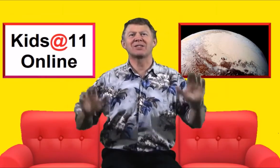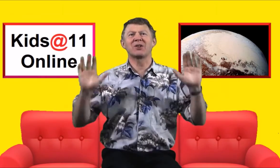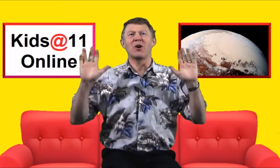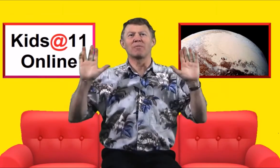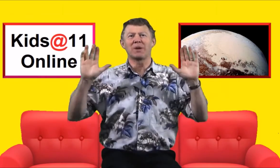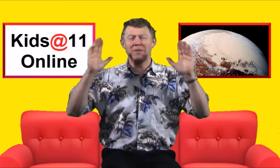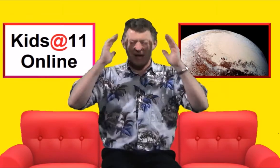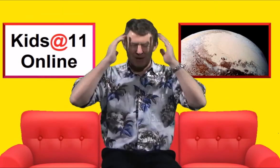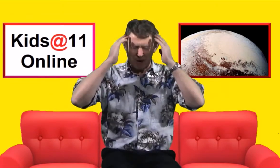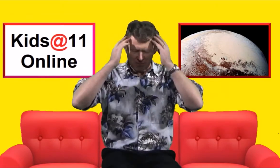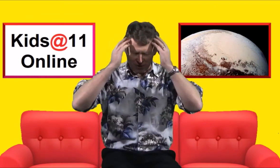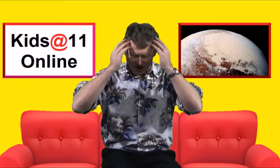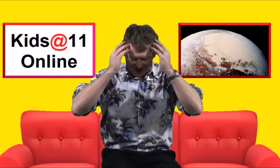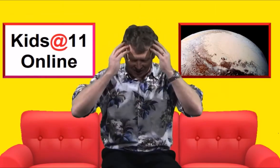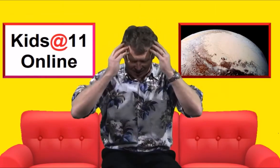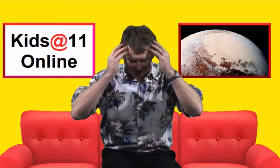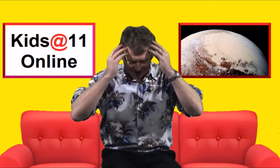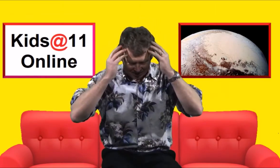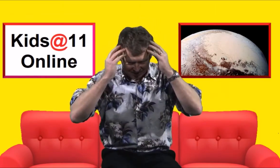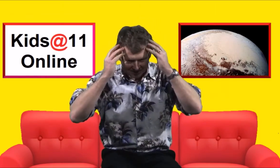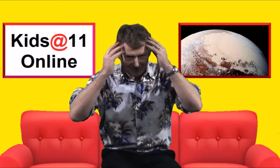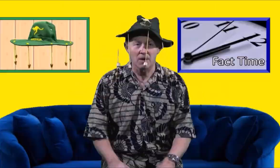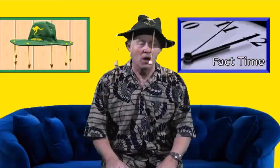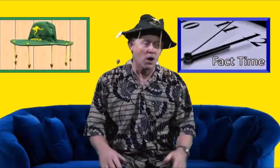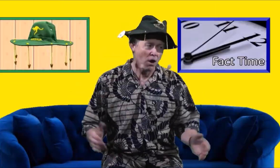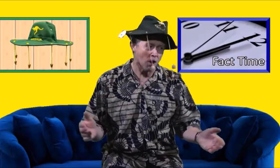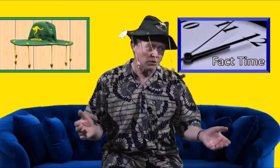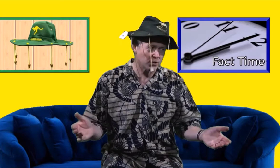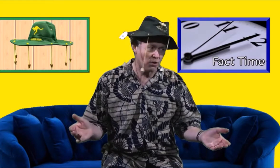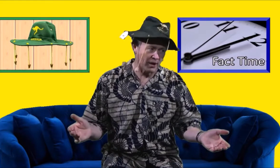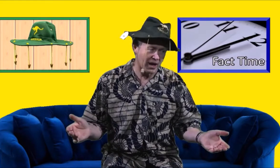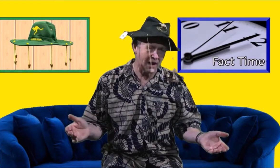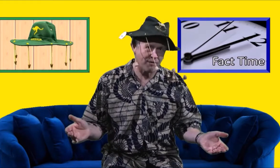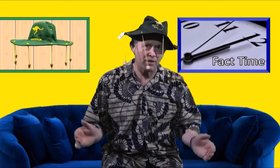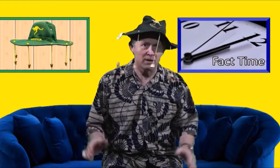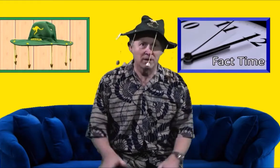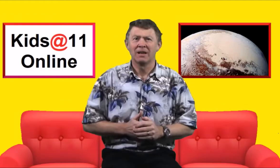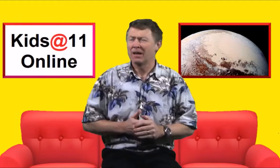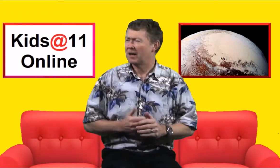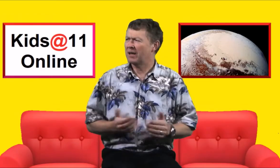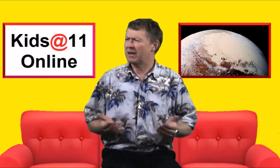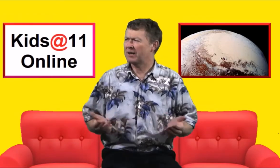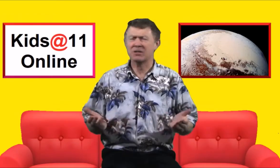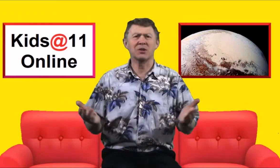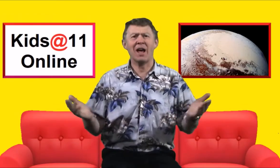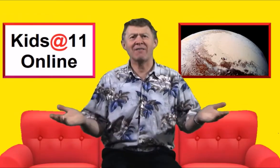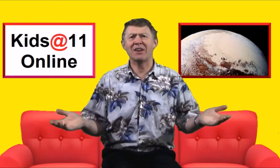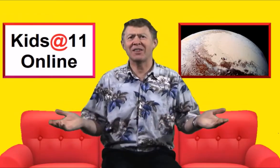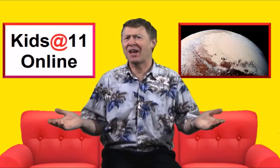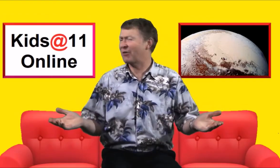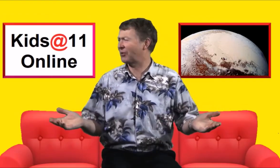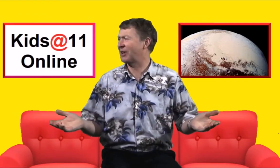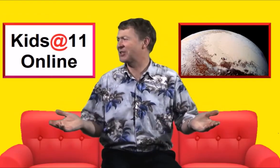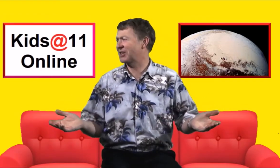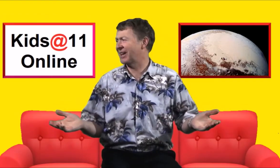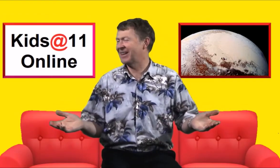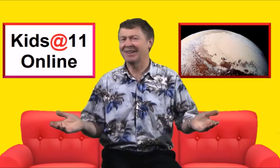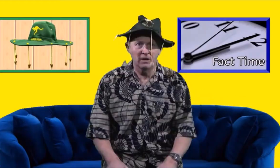Stop. You're making my brain hurt. Oh, sorry, Kev. Do you have anything else for us today?